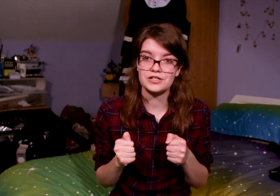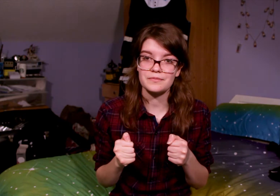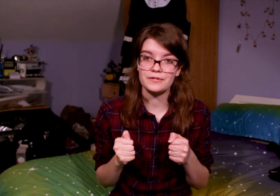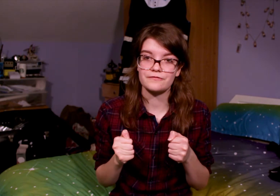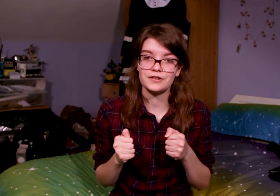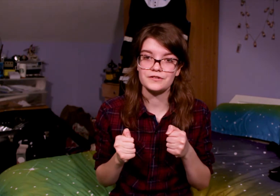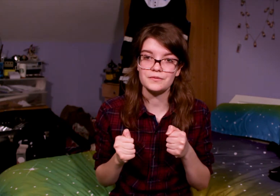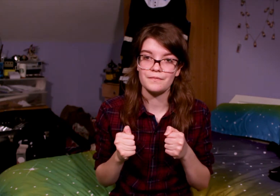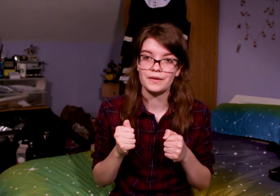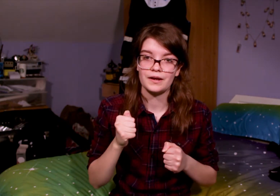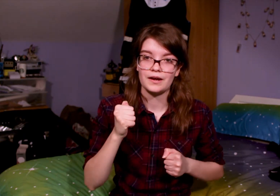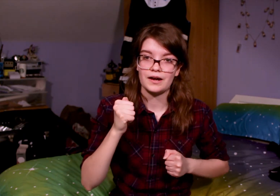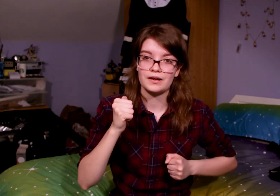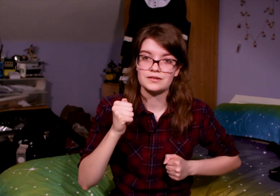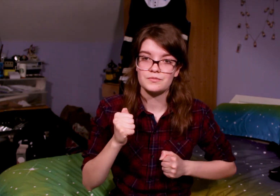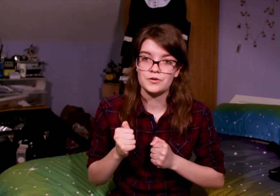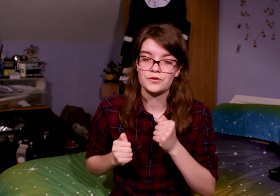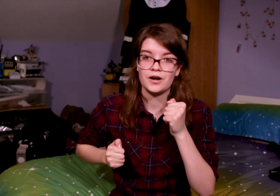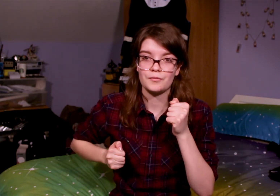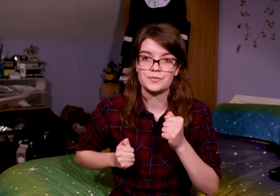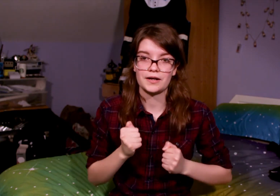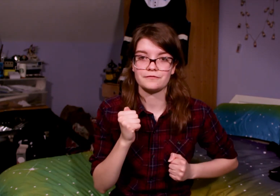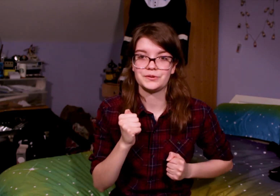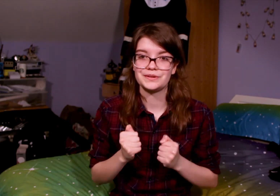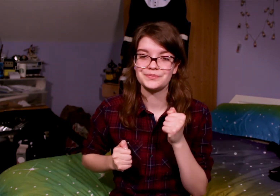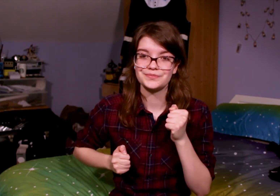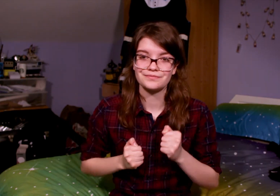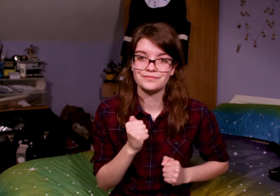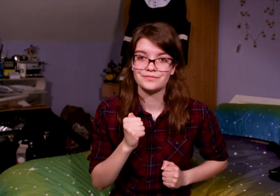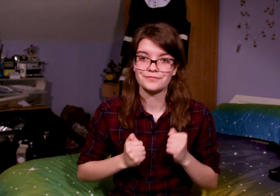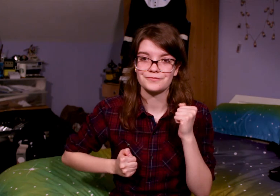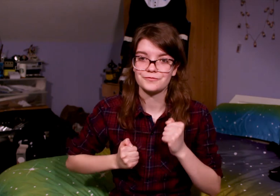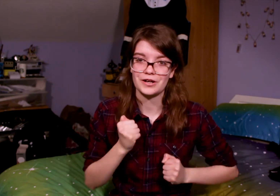handshake in front of you and move your arms back and forward. Run.